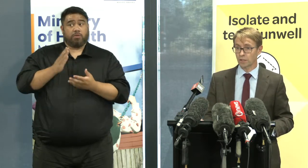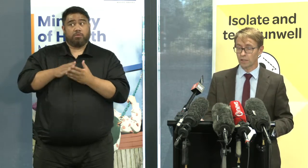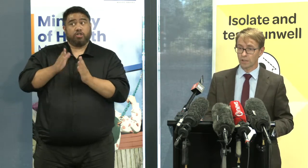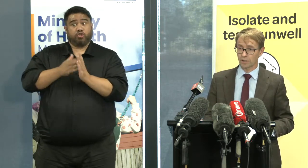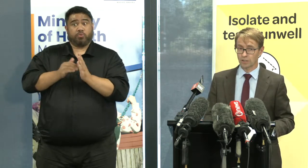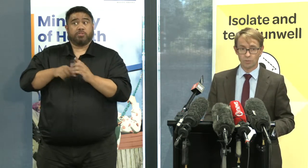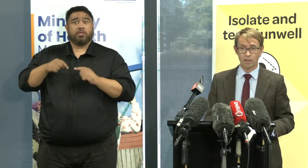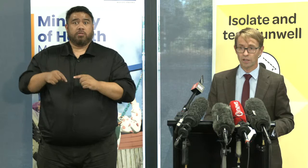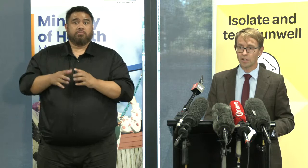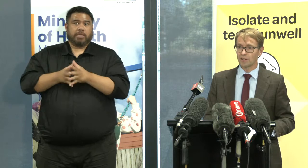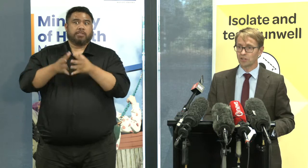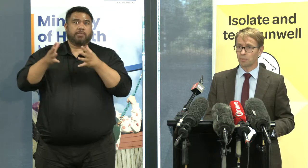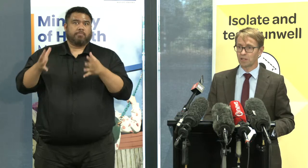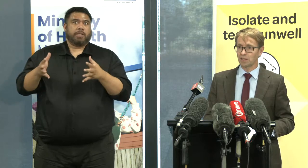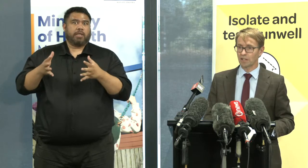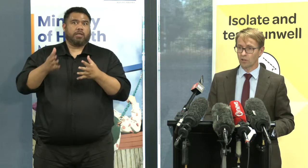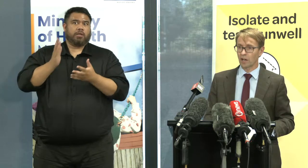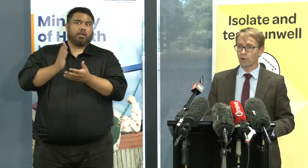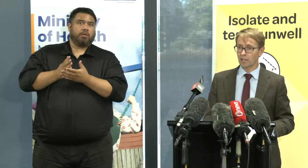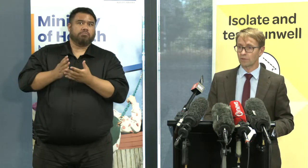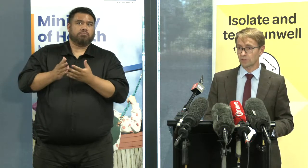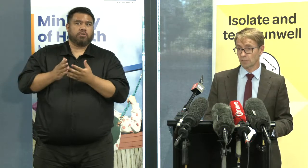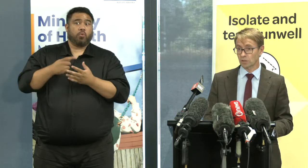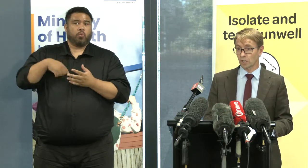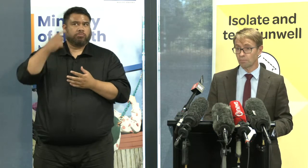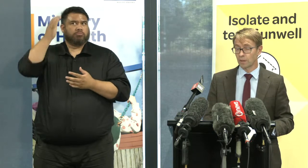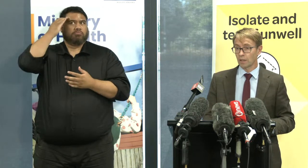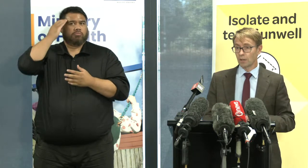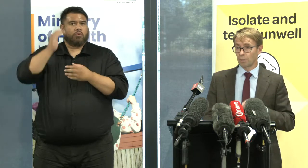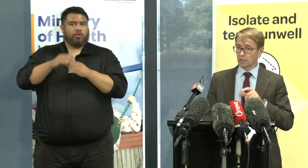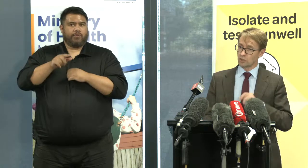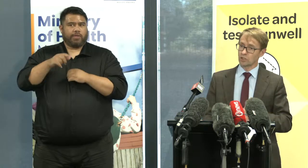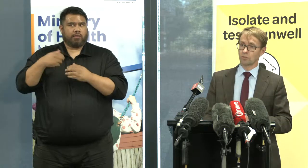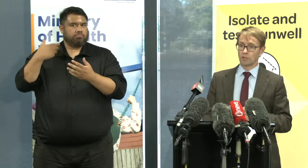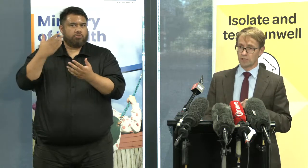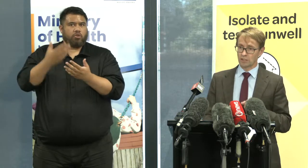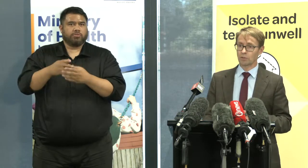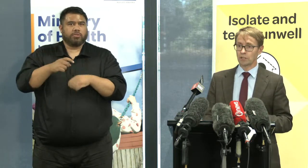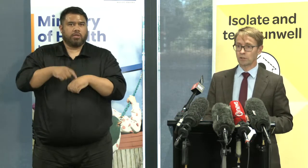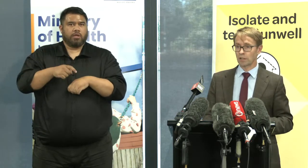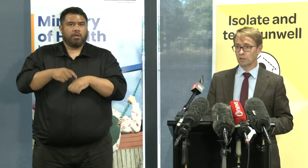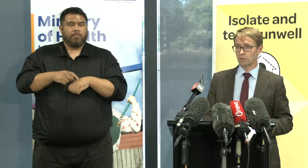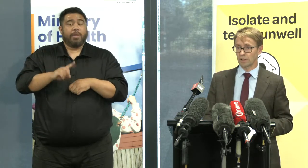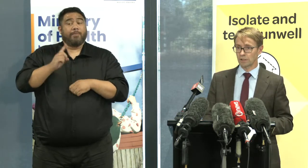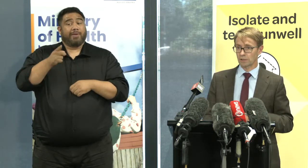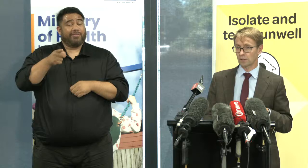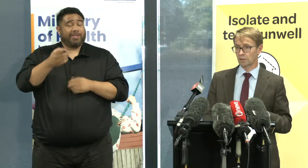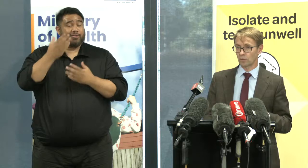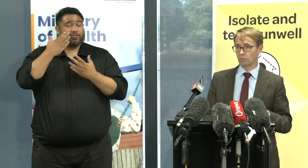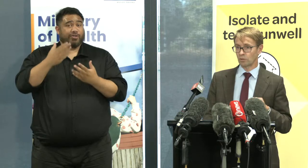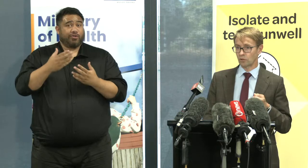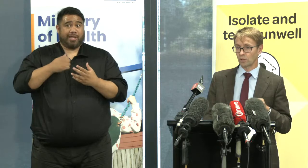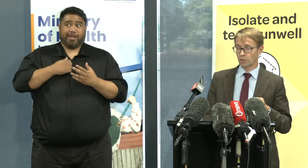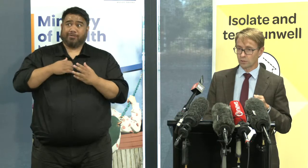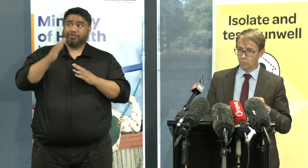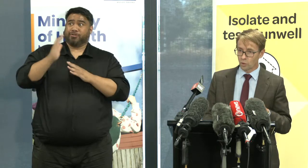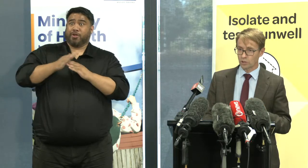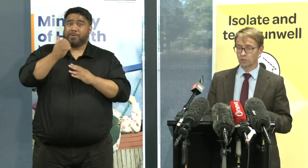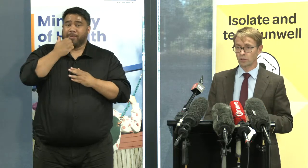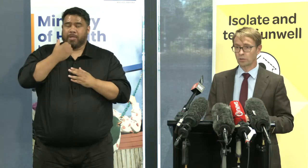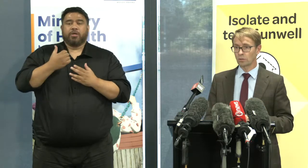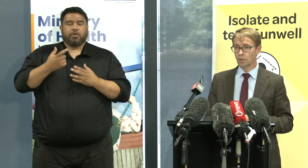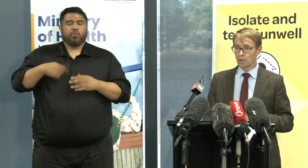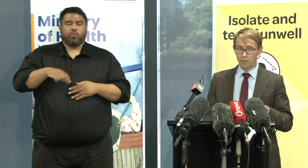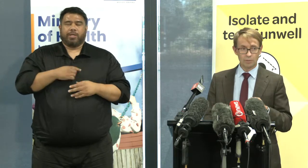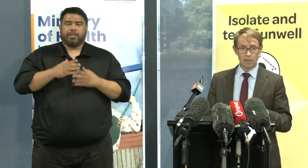in New Zealand, and I think it's one that's been on our radar for some time. But it does reiterate the fact that we've got work